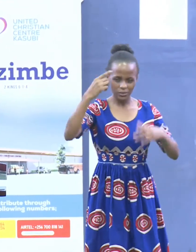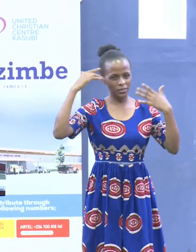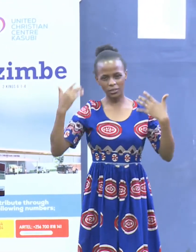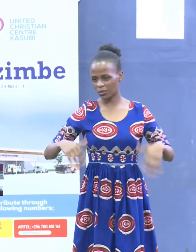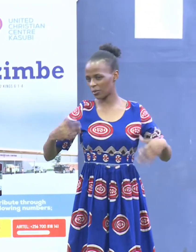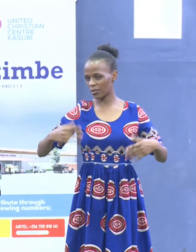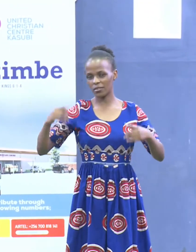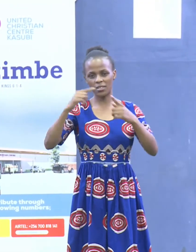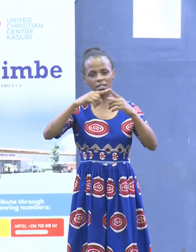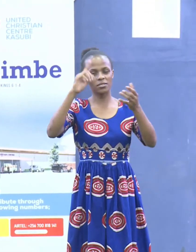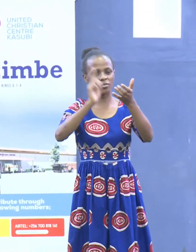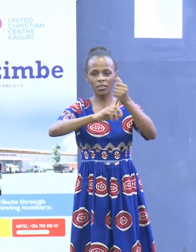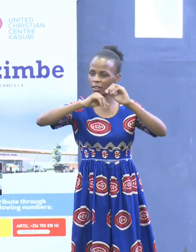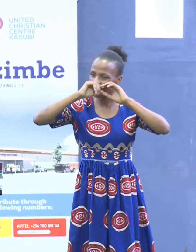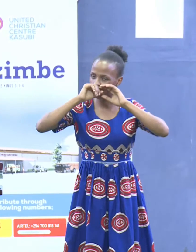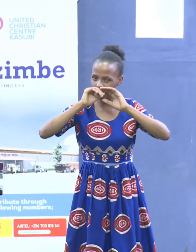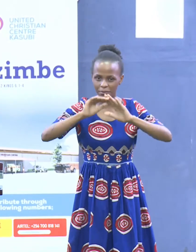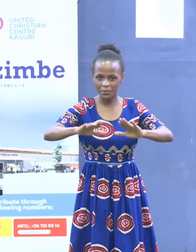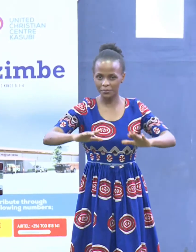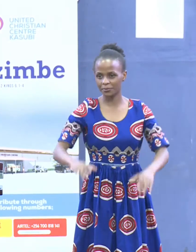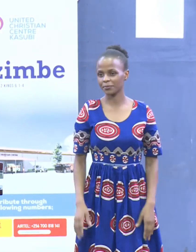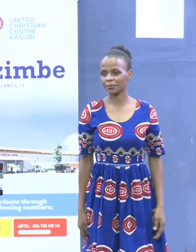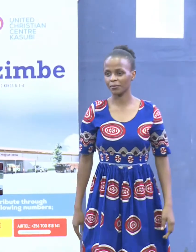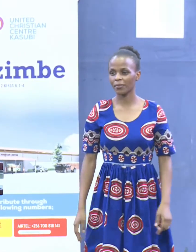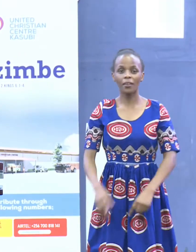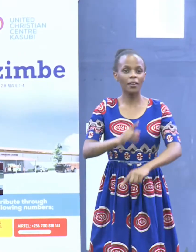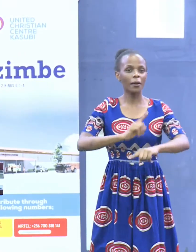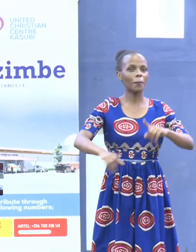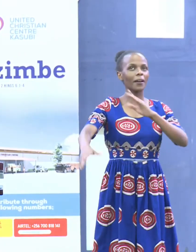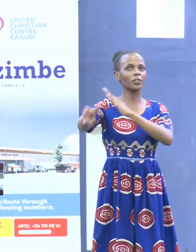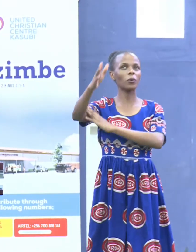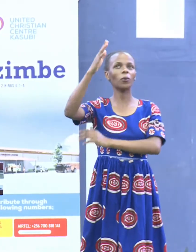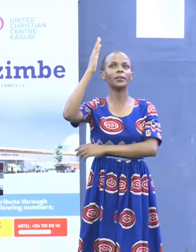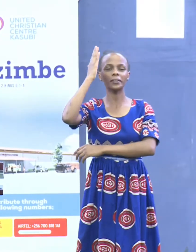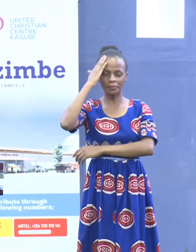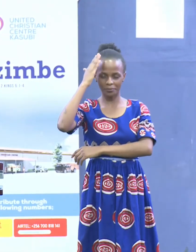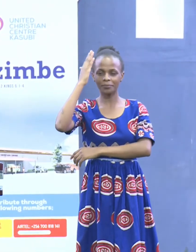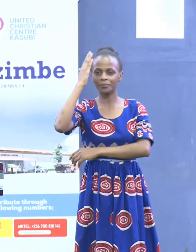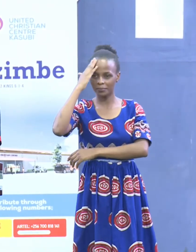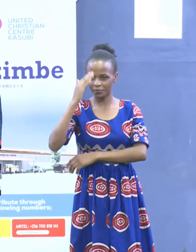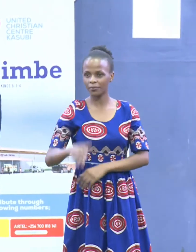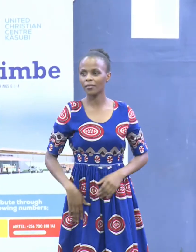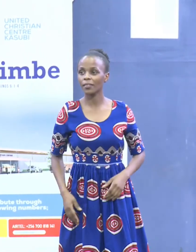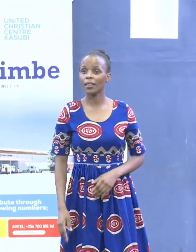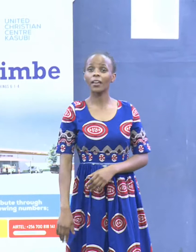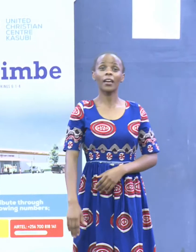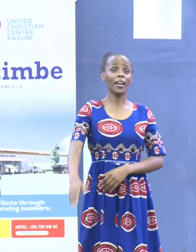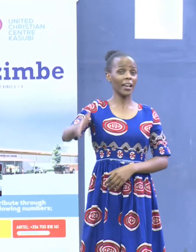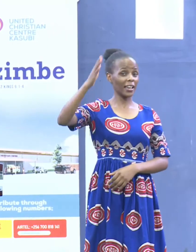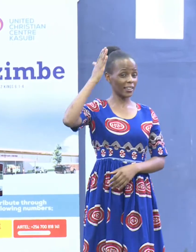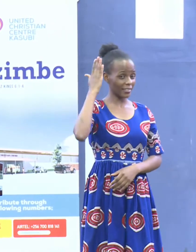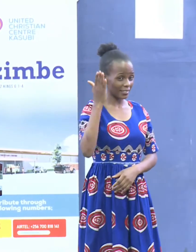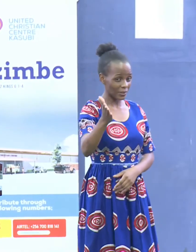only Esau was responsible for getting this blessing. But the Lord knew